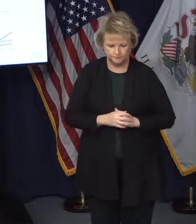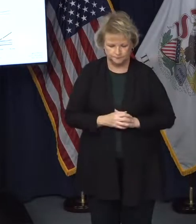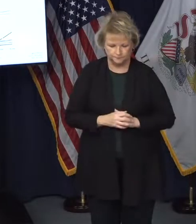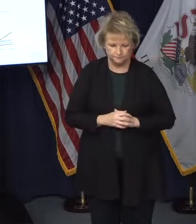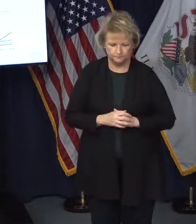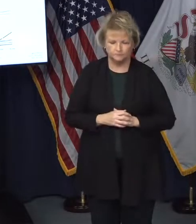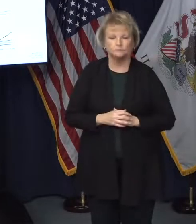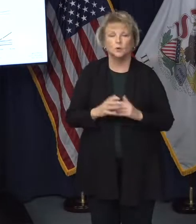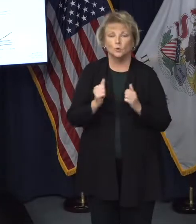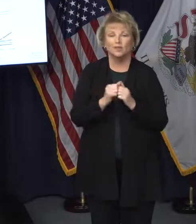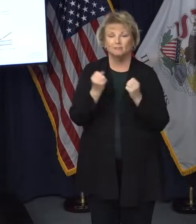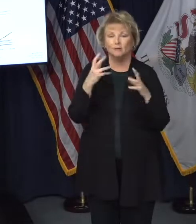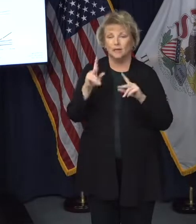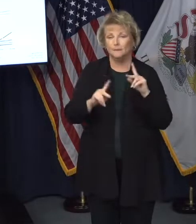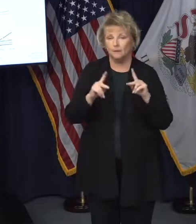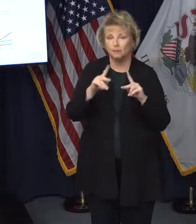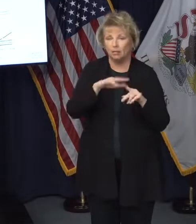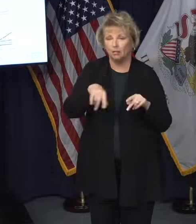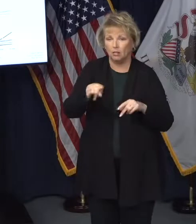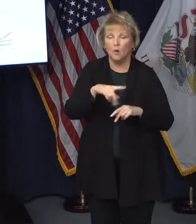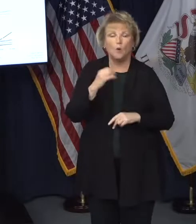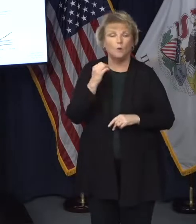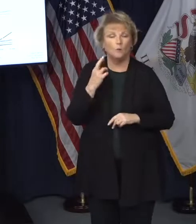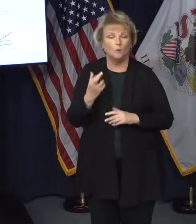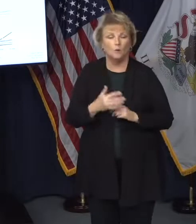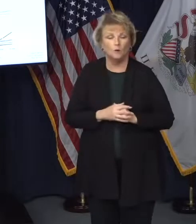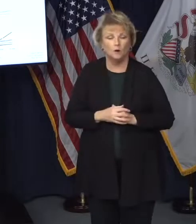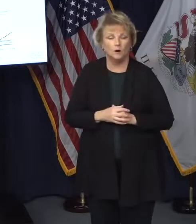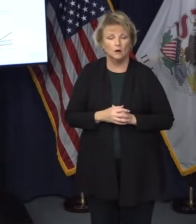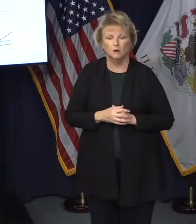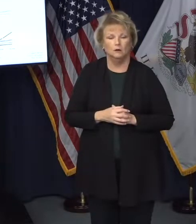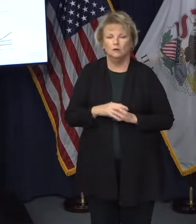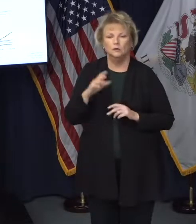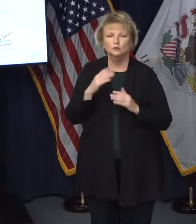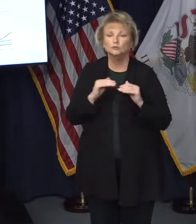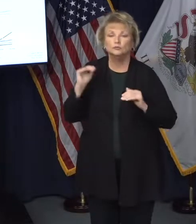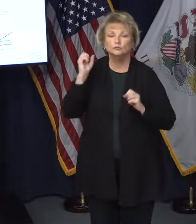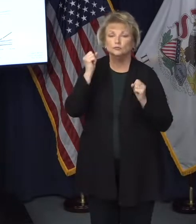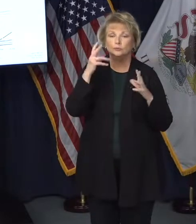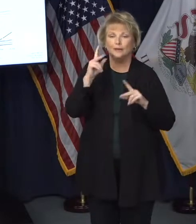size rooms with large numbers of people, or just, overcapacity.